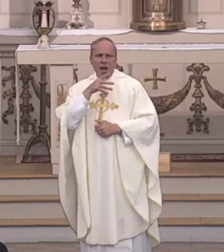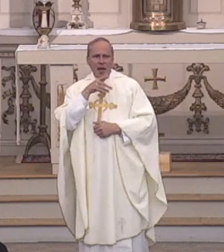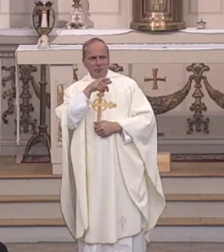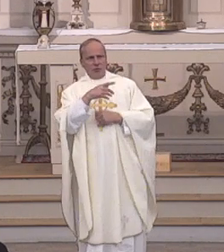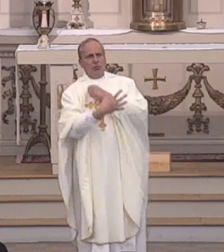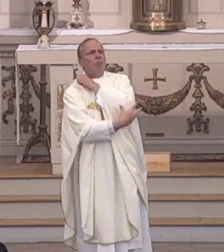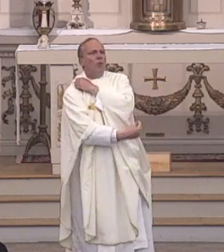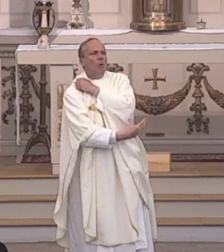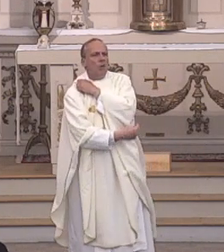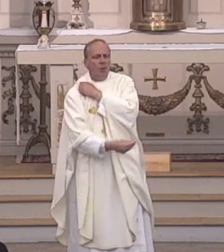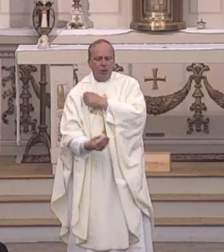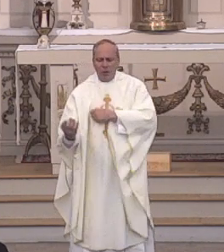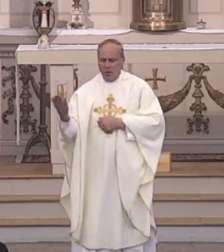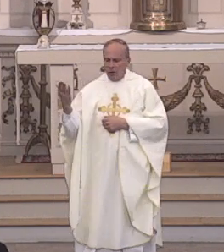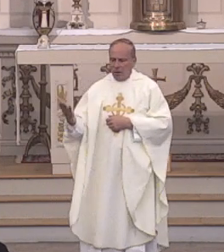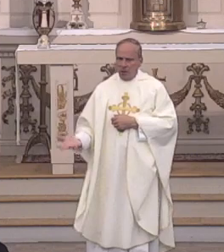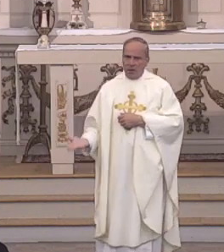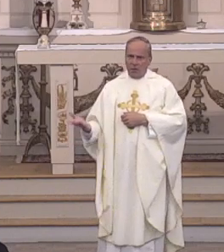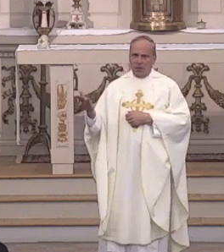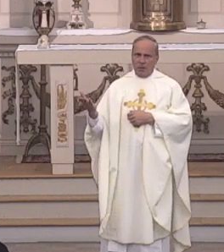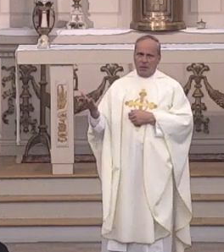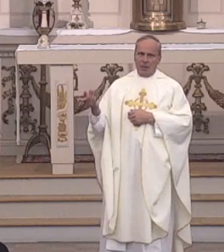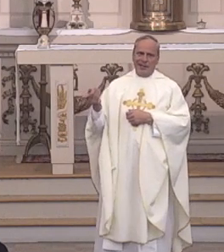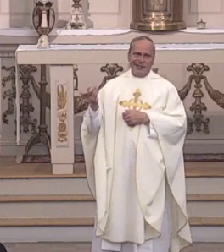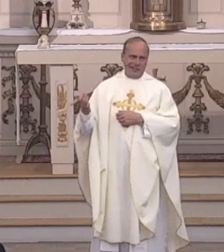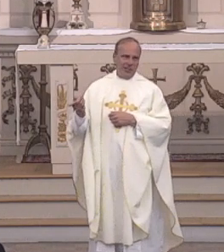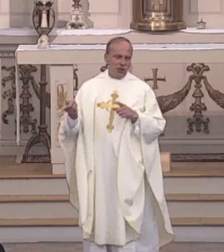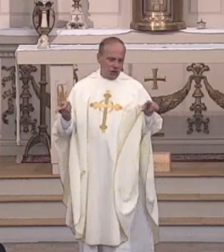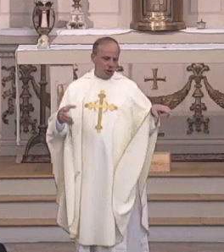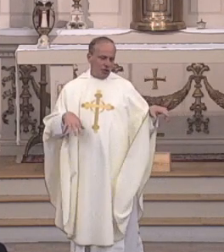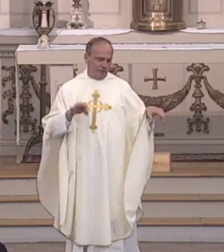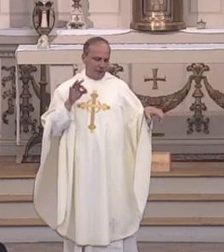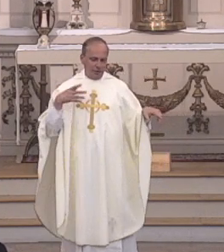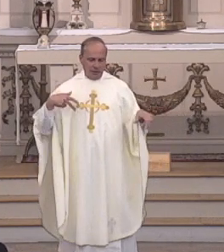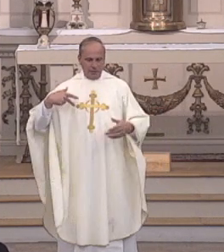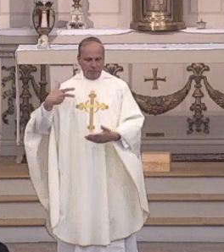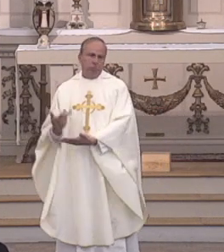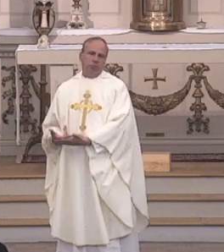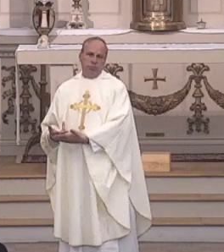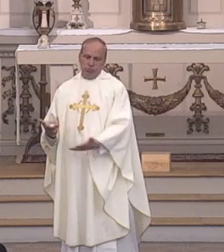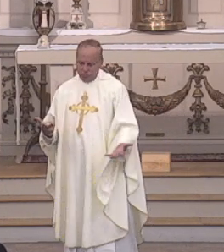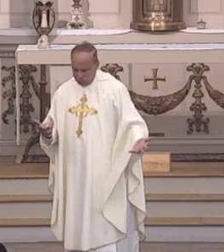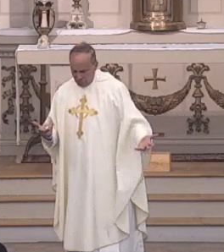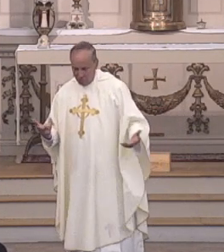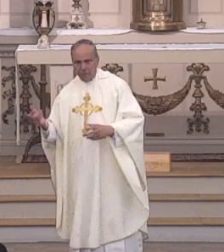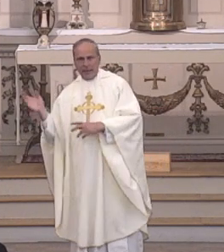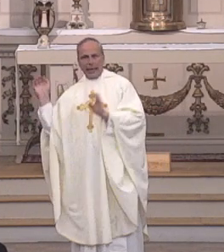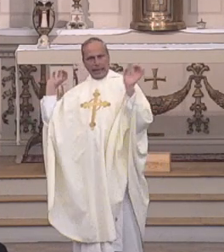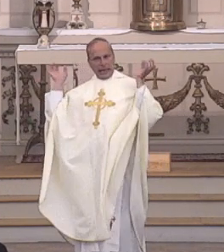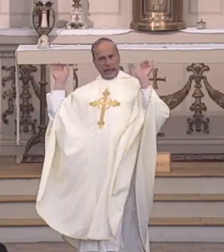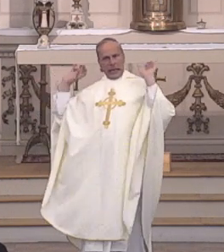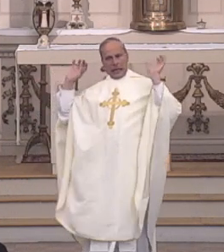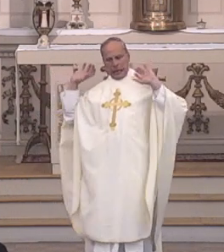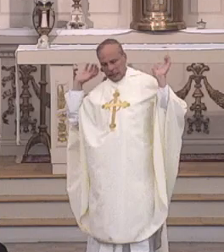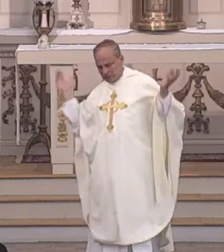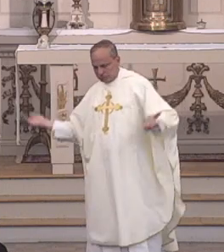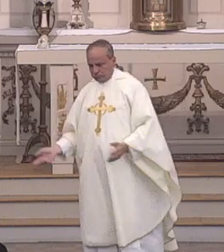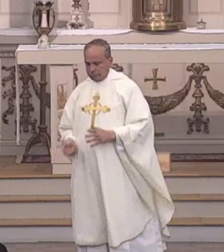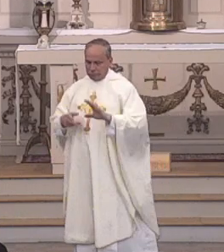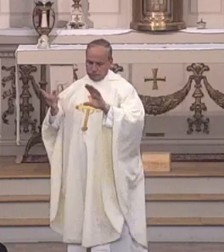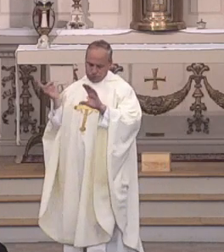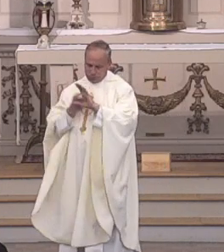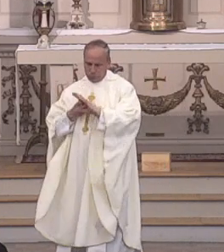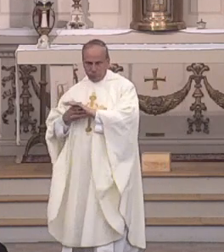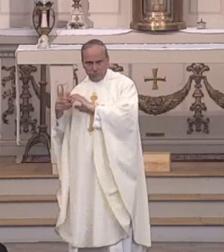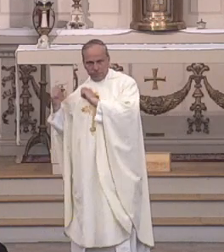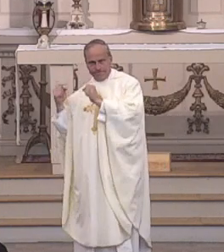with his mom in a state of poverty. And his mom found him on